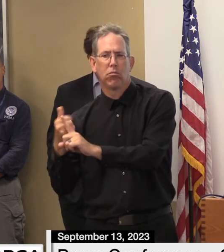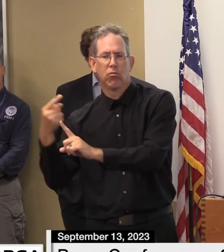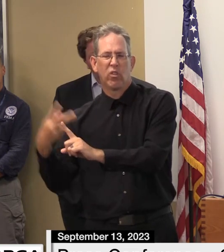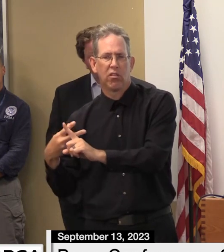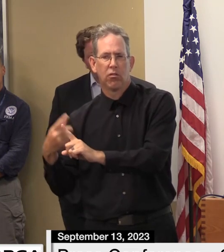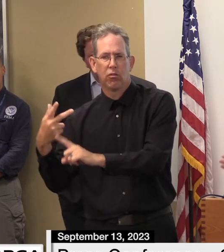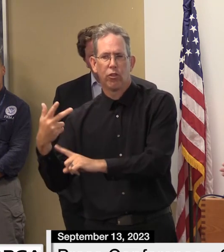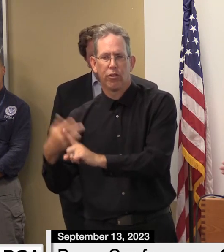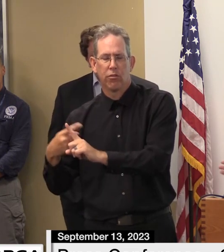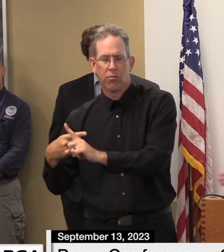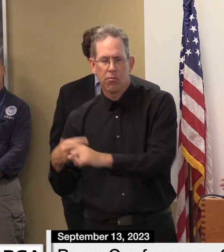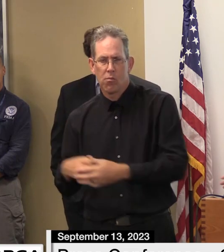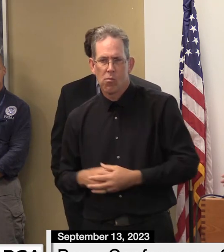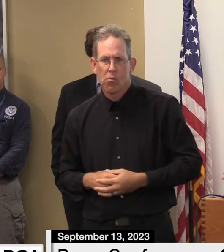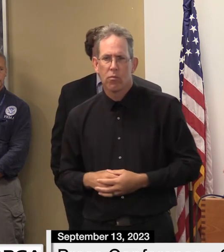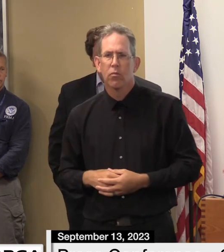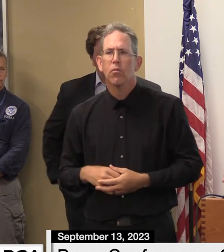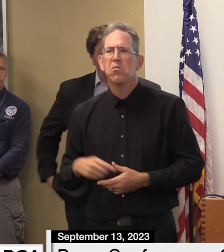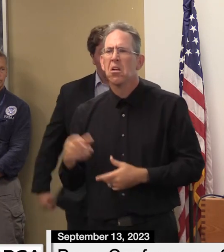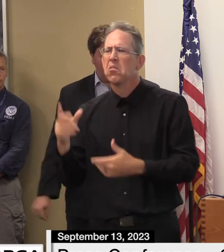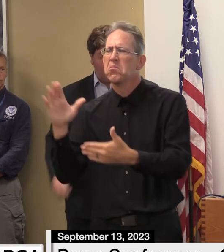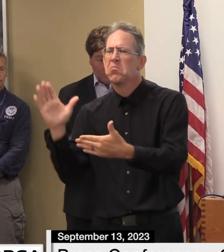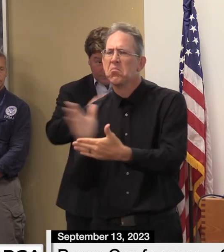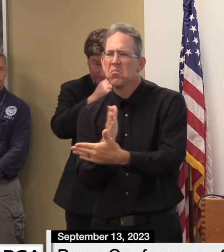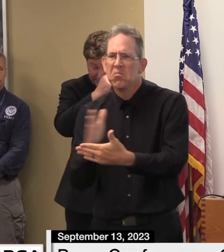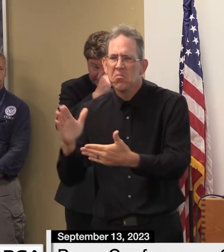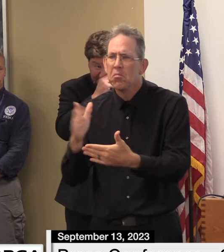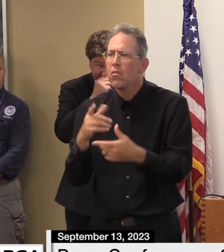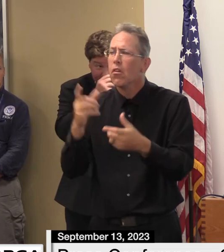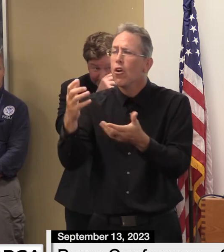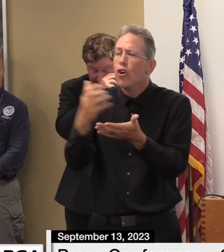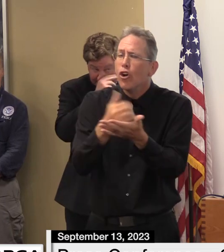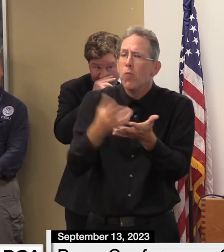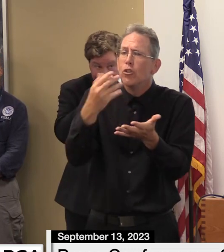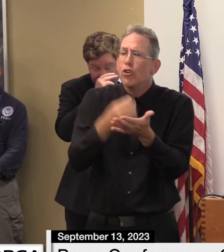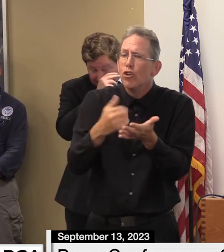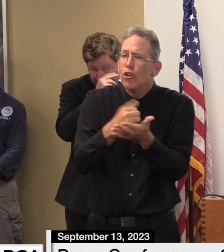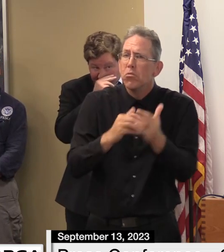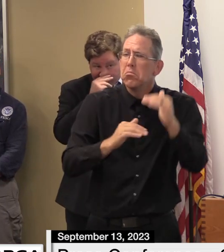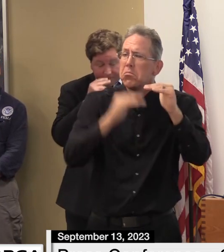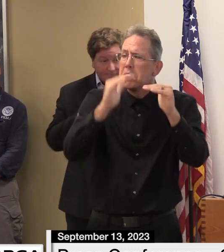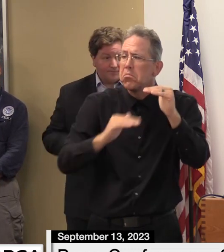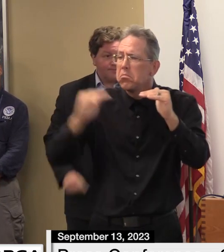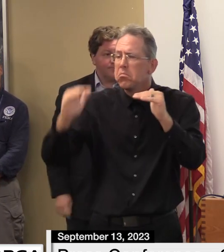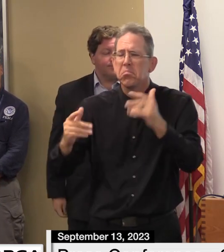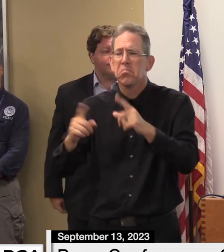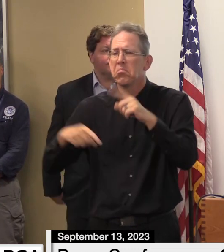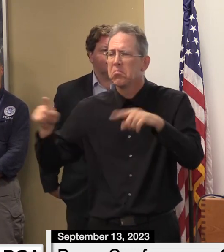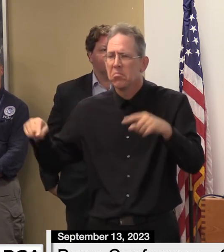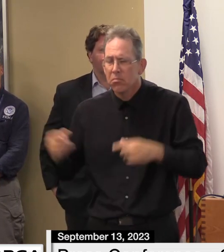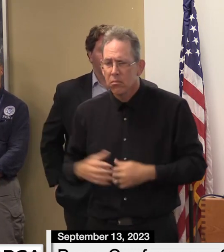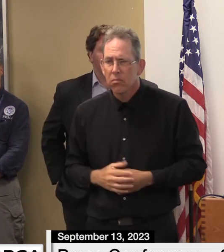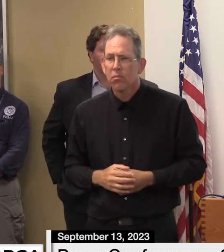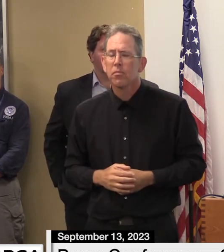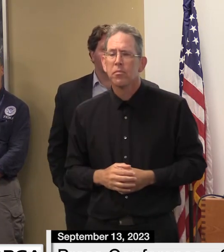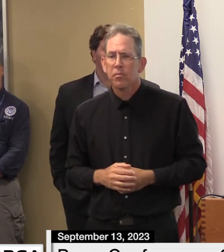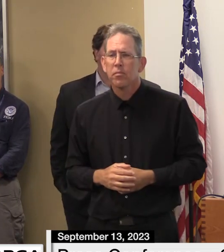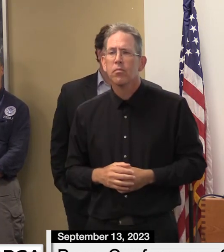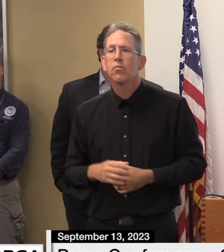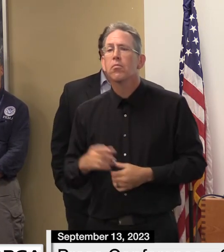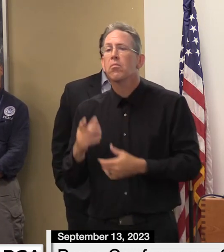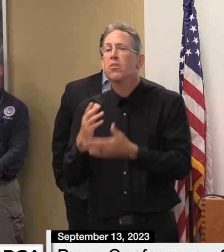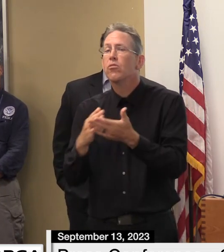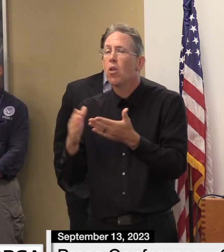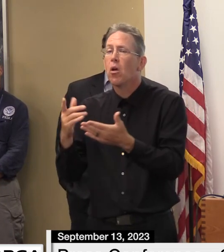cover a range of rents and incomes of people served. So Some of this will go to support